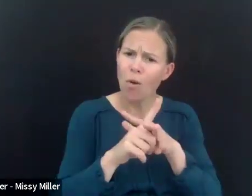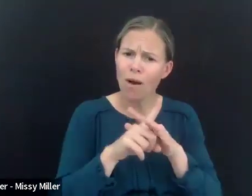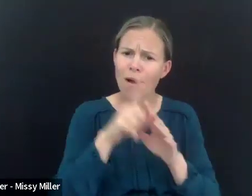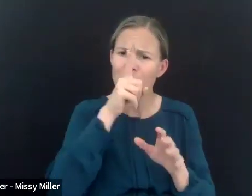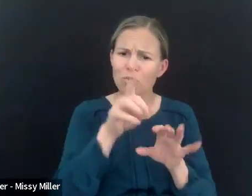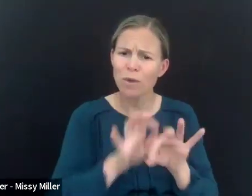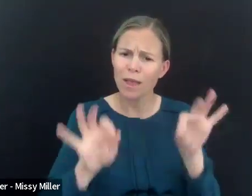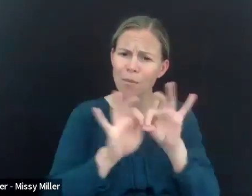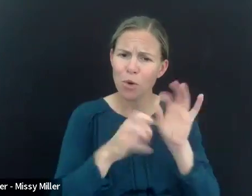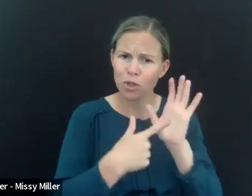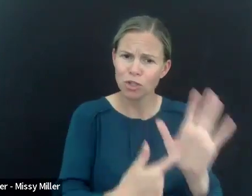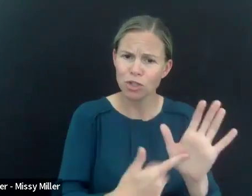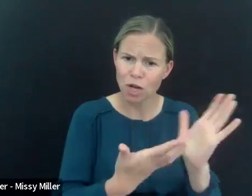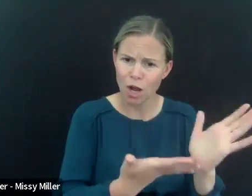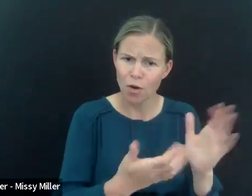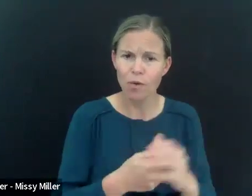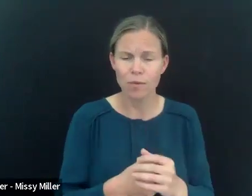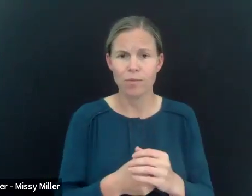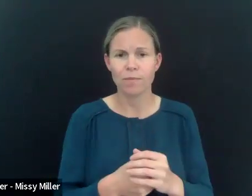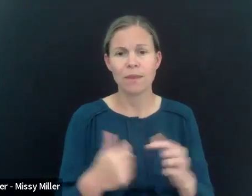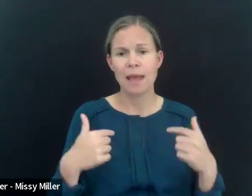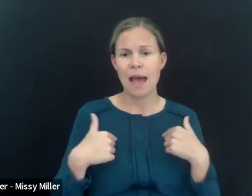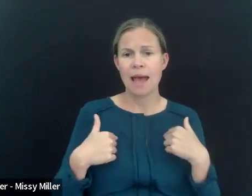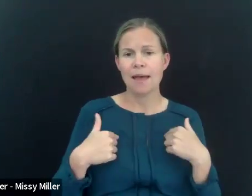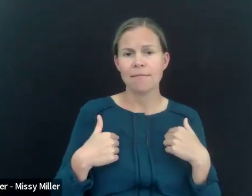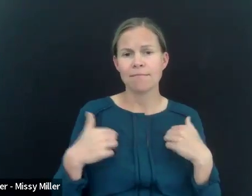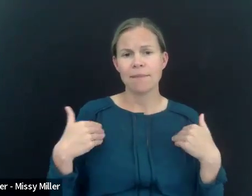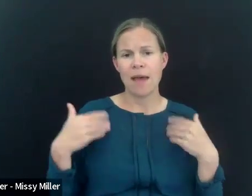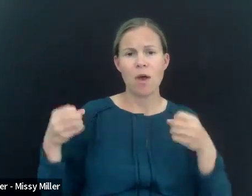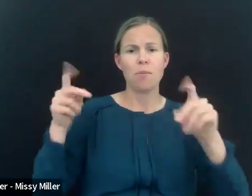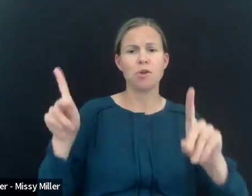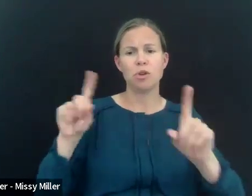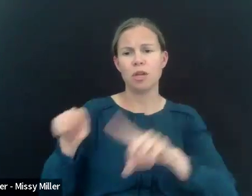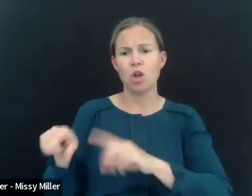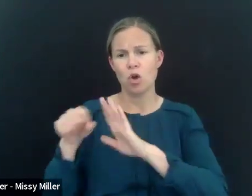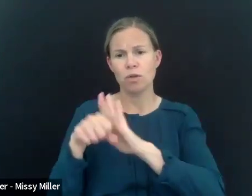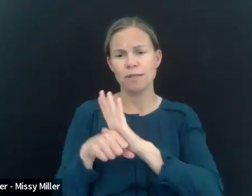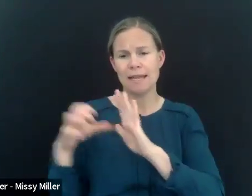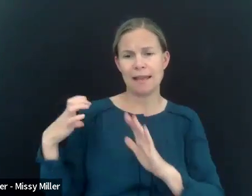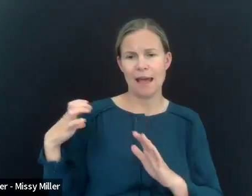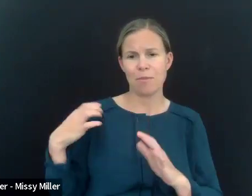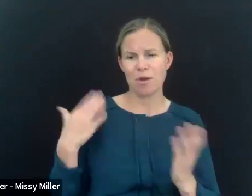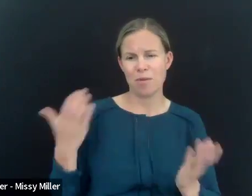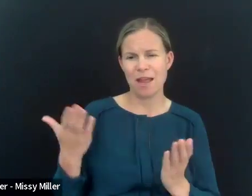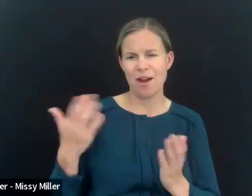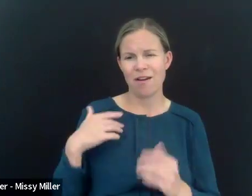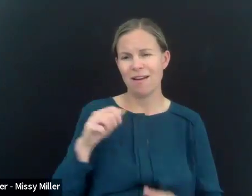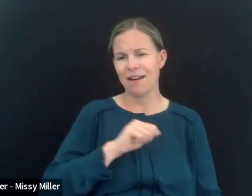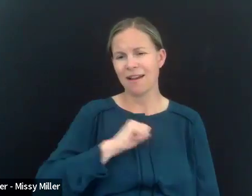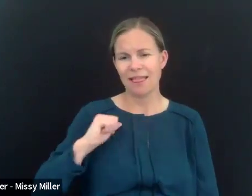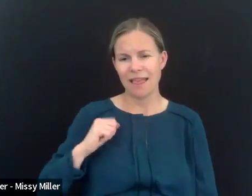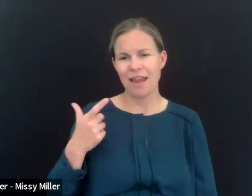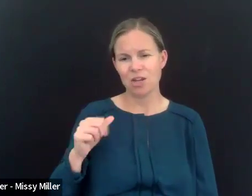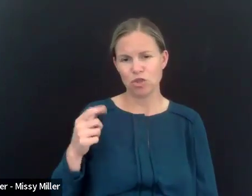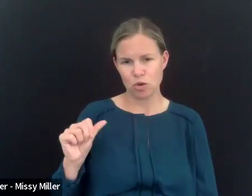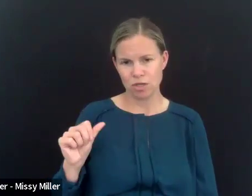opportunity to visit my state capitol. I'm here in Atlanta, Georgia, earlier in the year, and it was my first time witnessing a